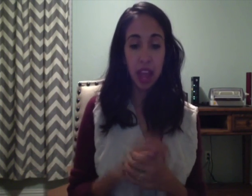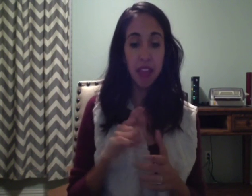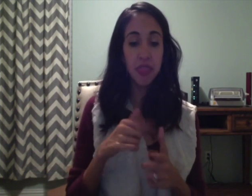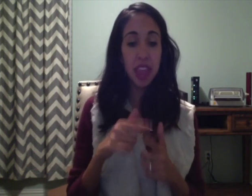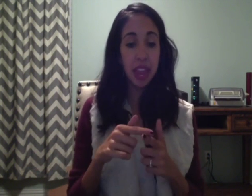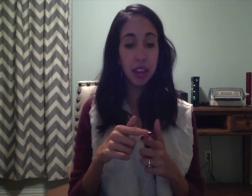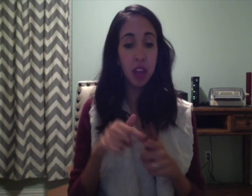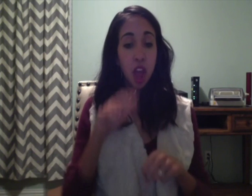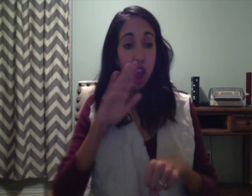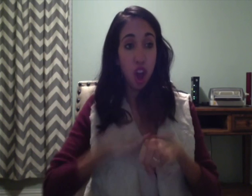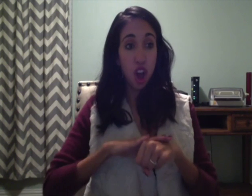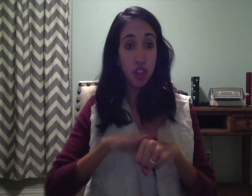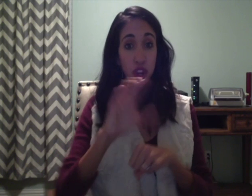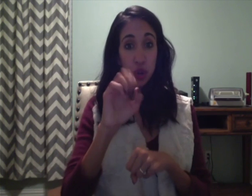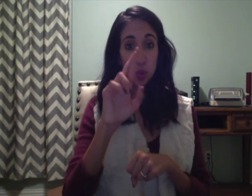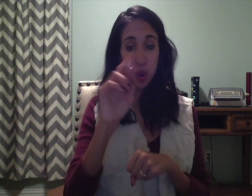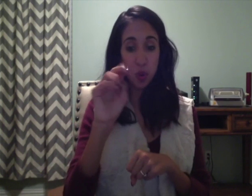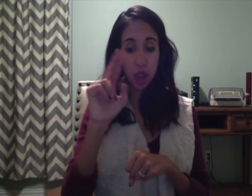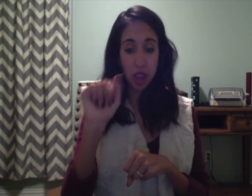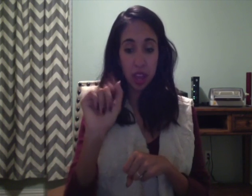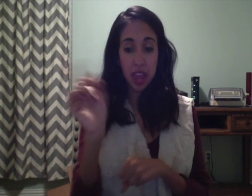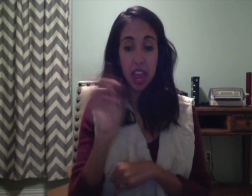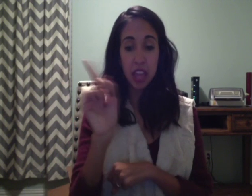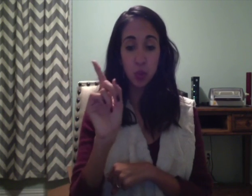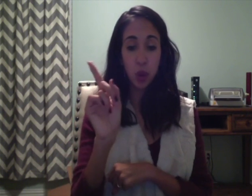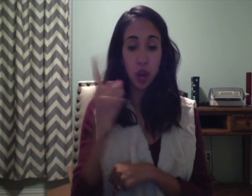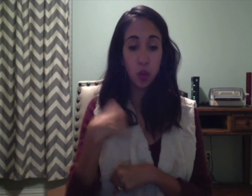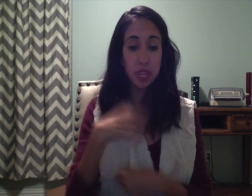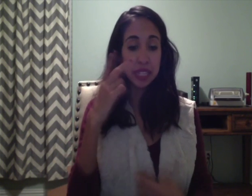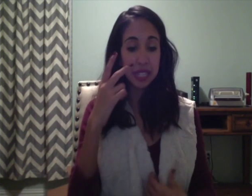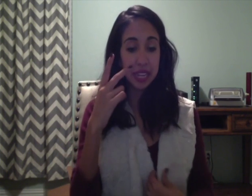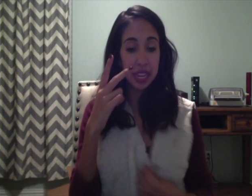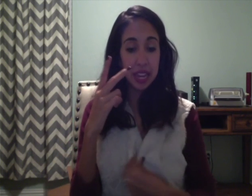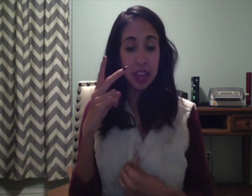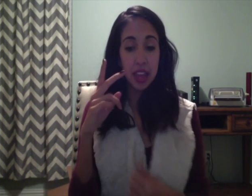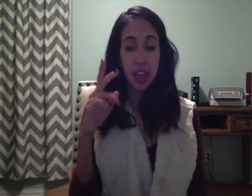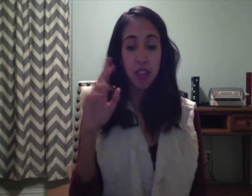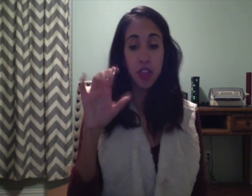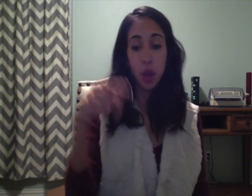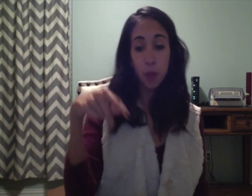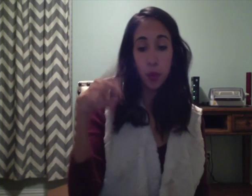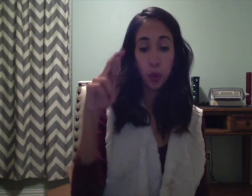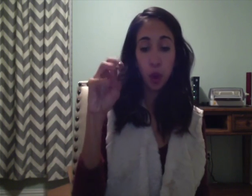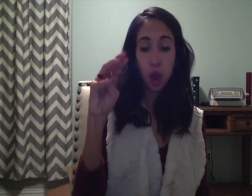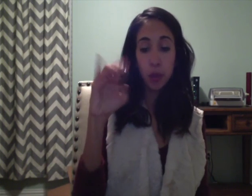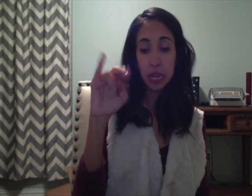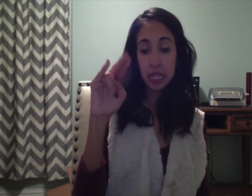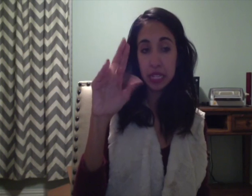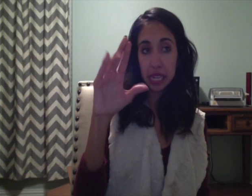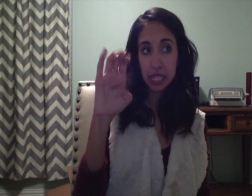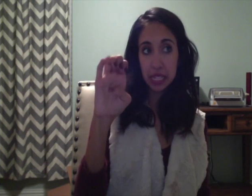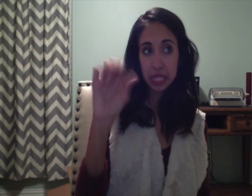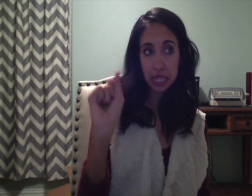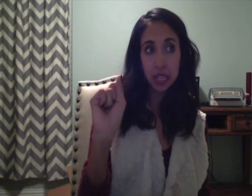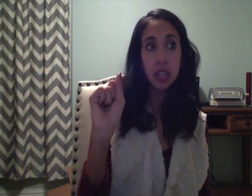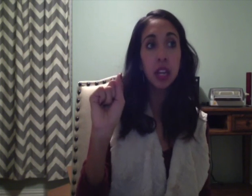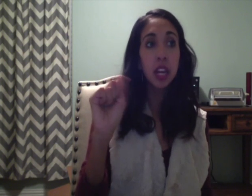And then on the corona is where we see the prominences